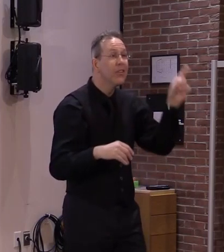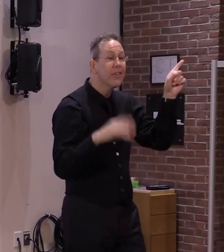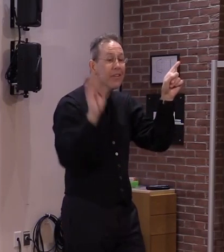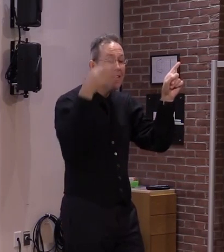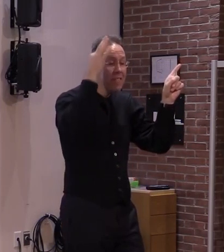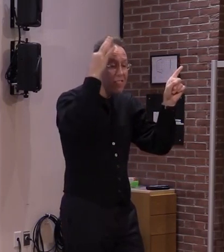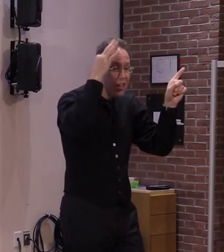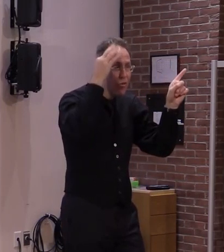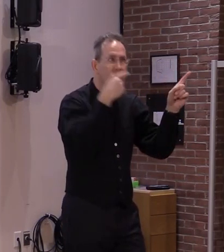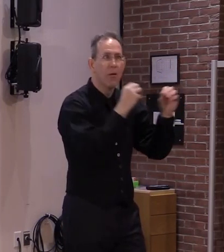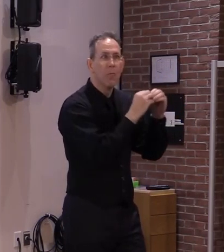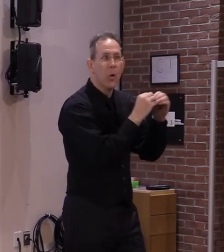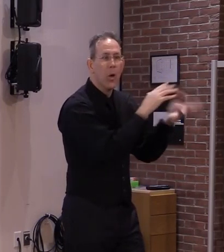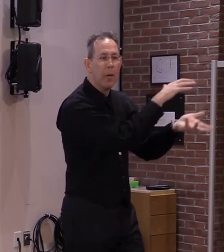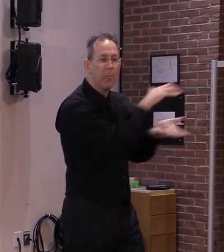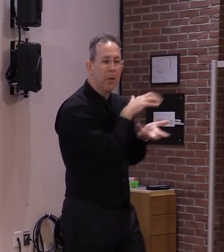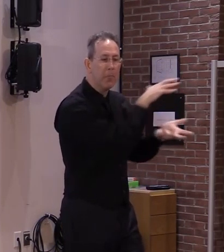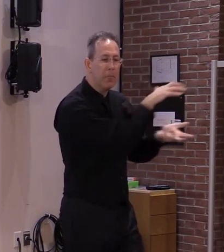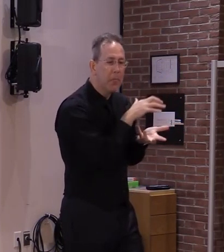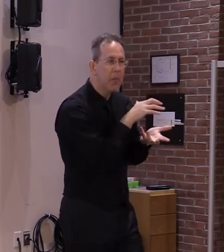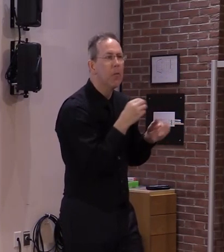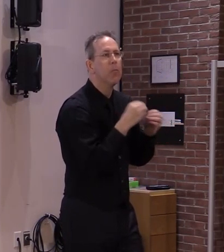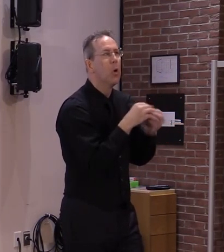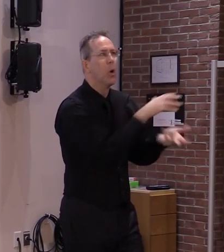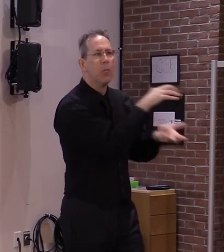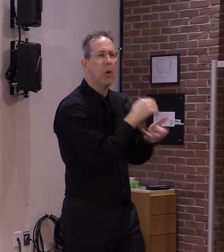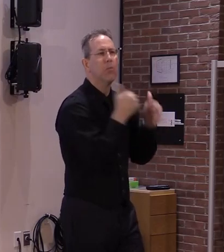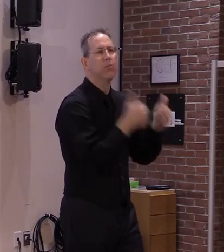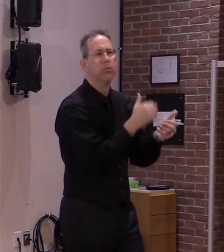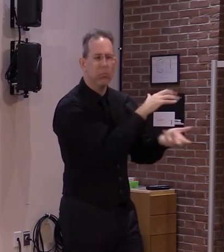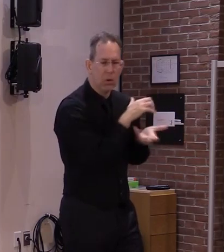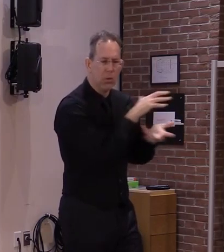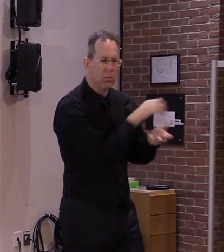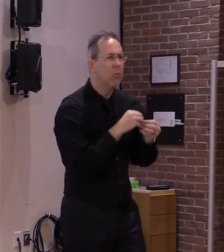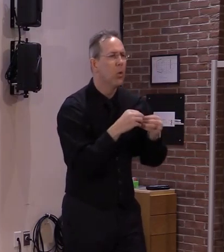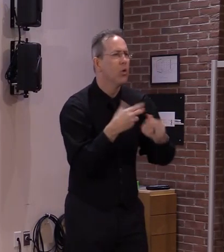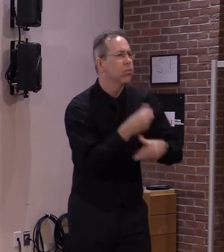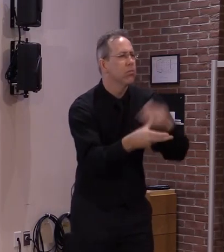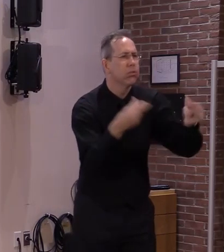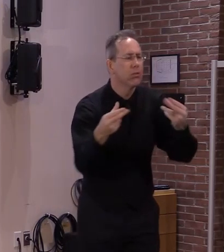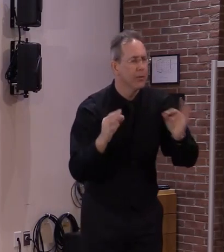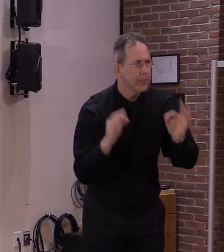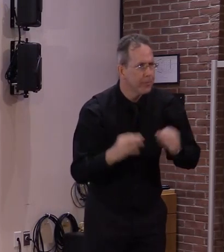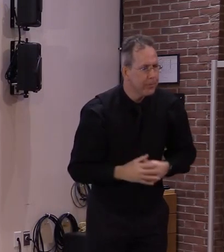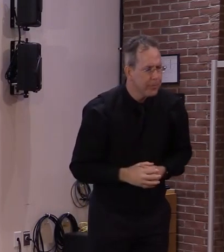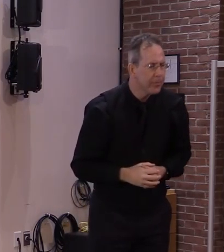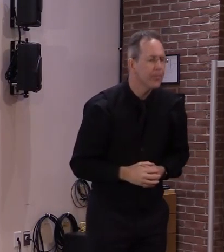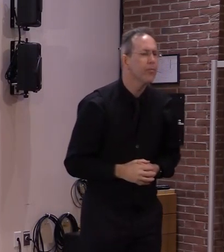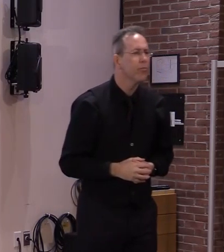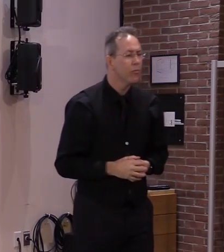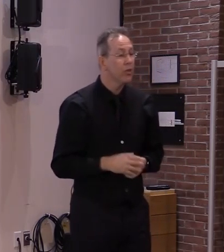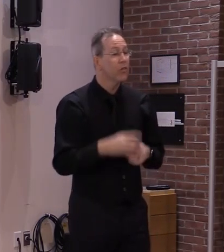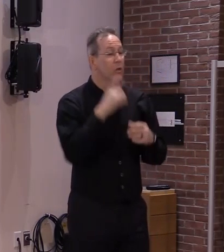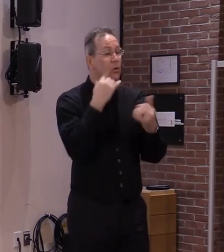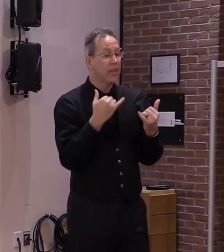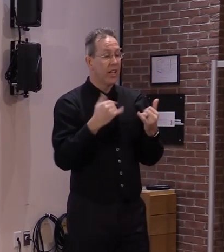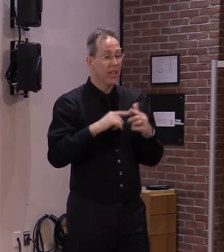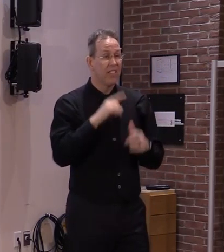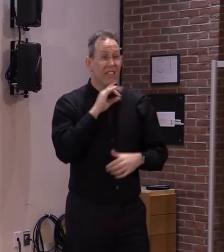vaccinating individuals 70 and above, as well as those healthcare workers in Group 1A and